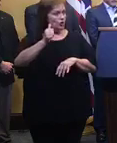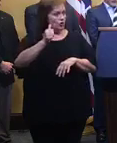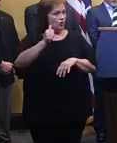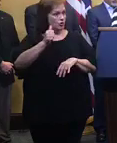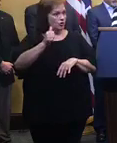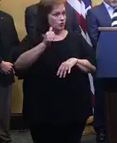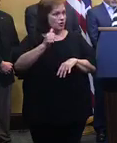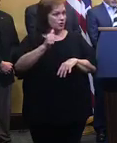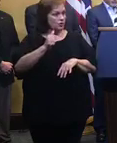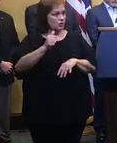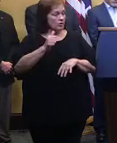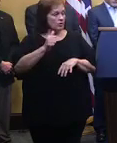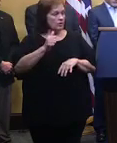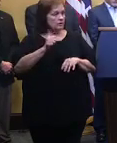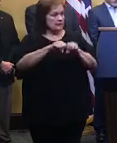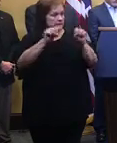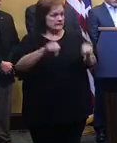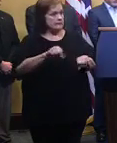mighty long time.